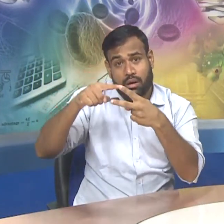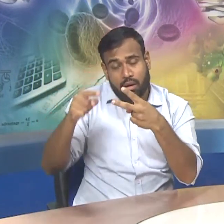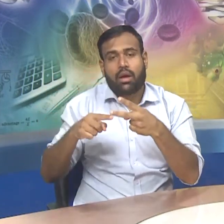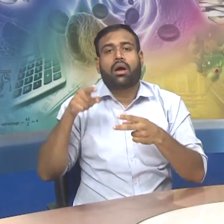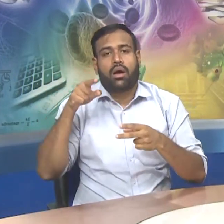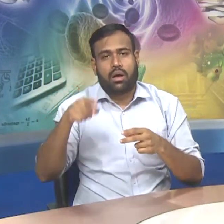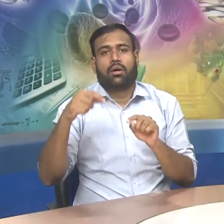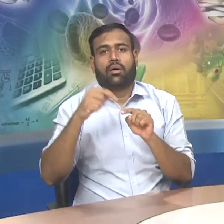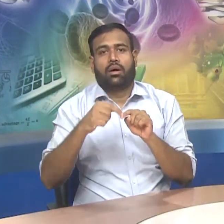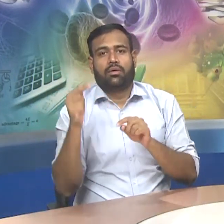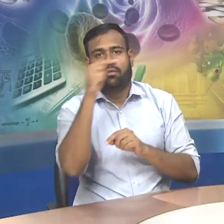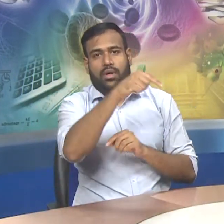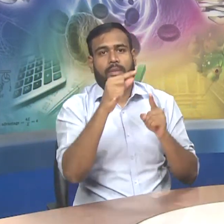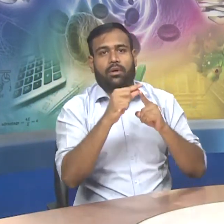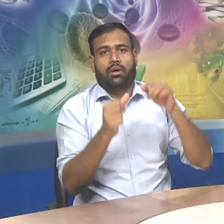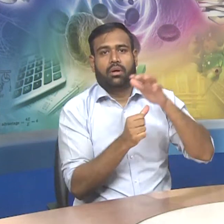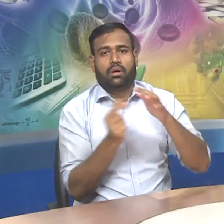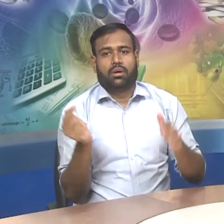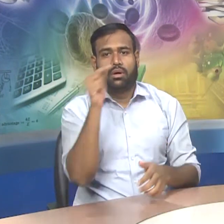Sabha and the other is Rajya Sabha,